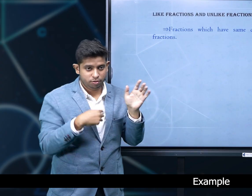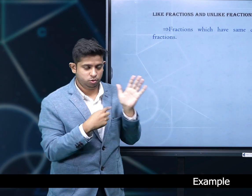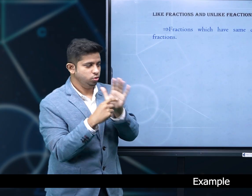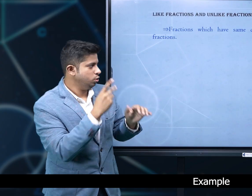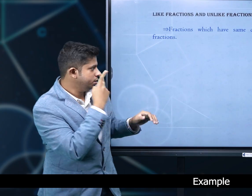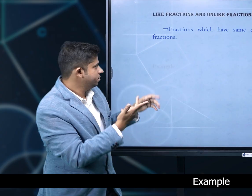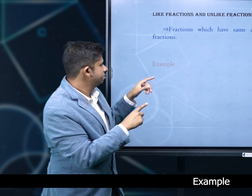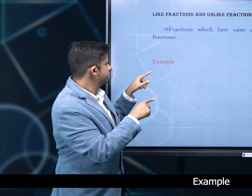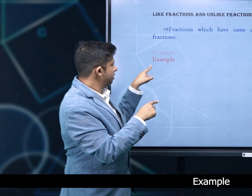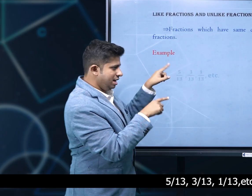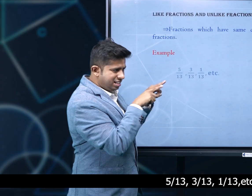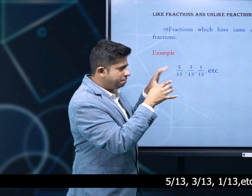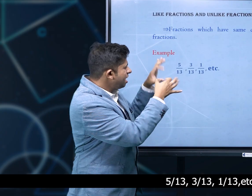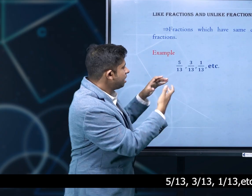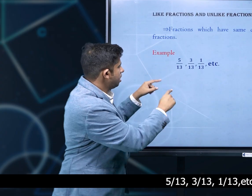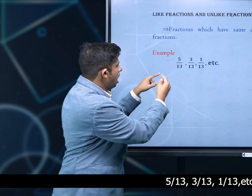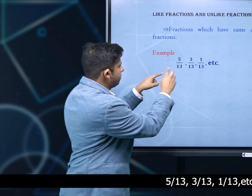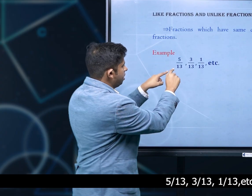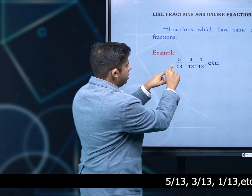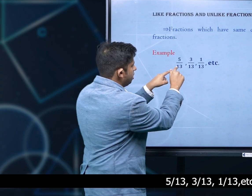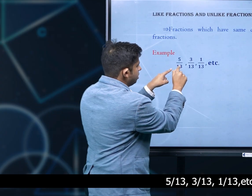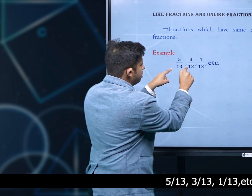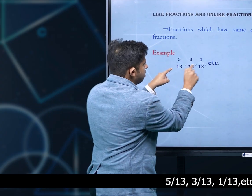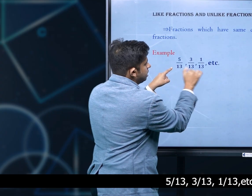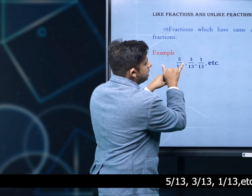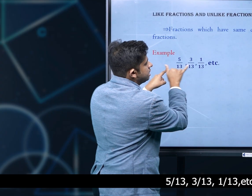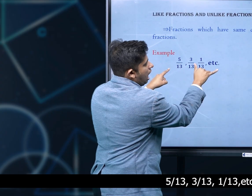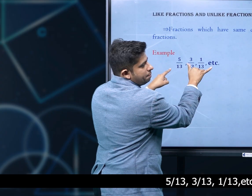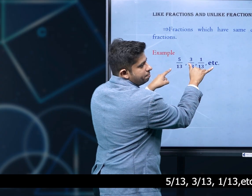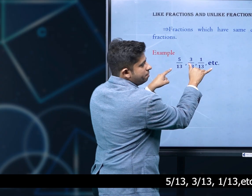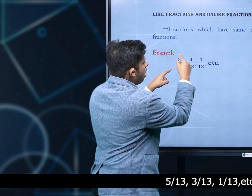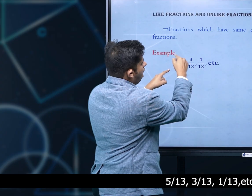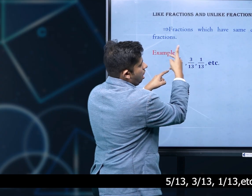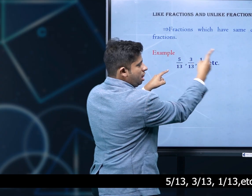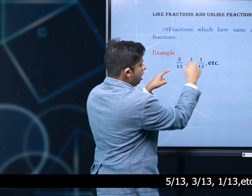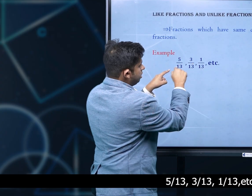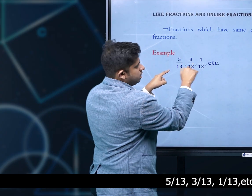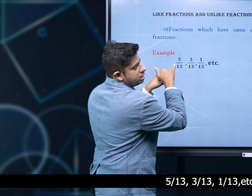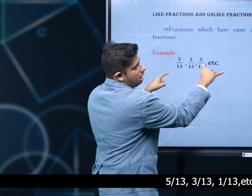Example: 5 by 13, 3 by 13, 1 by 13, etc.